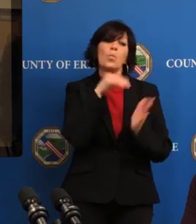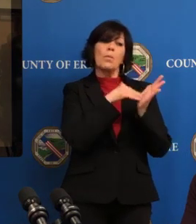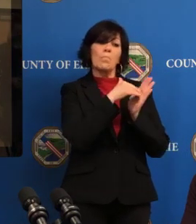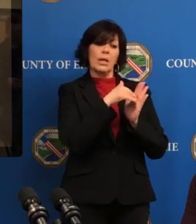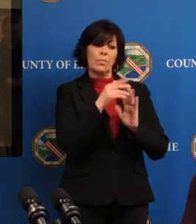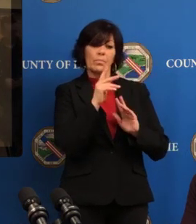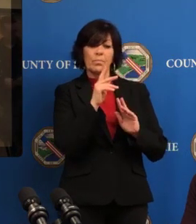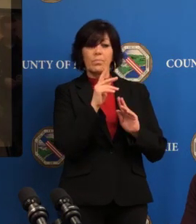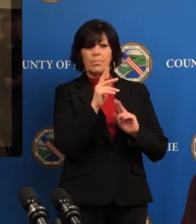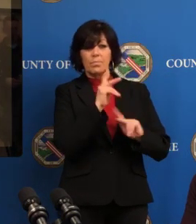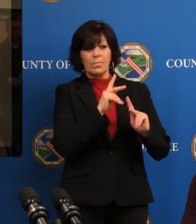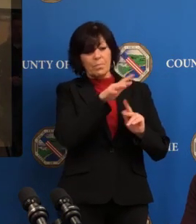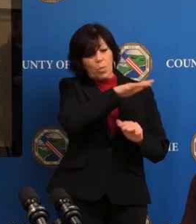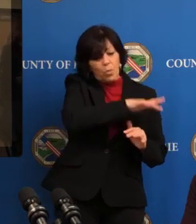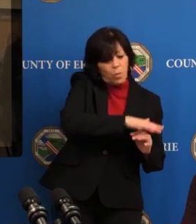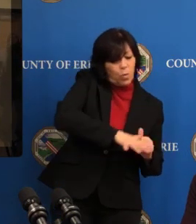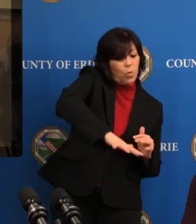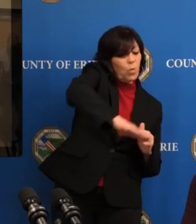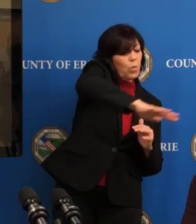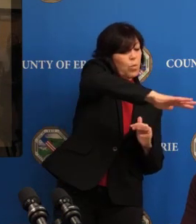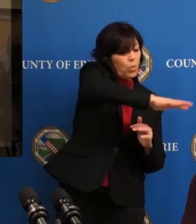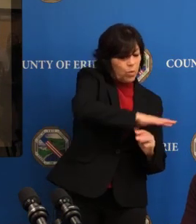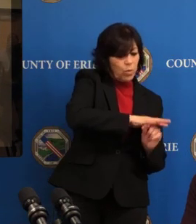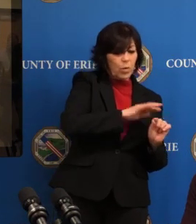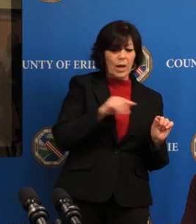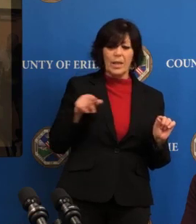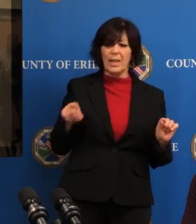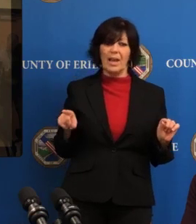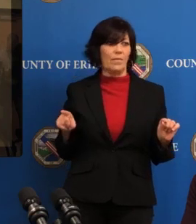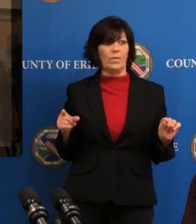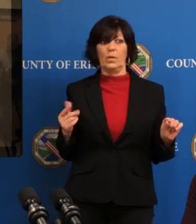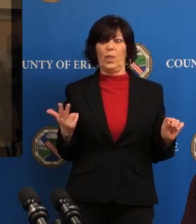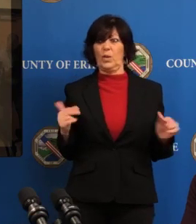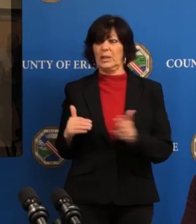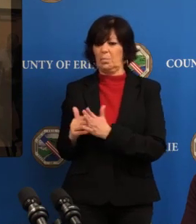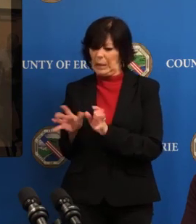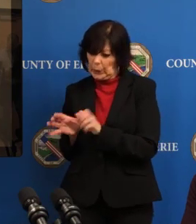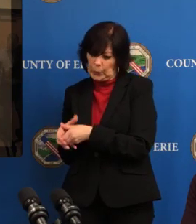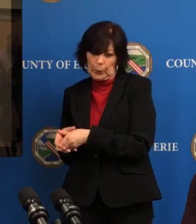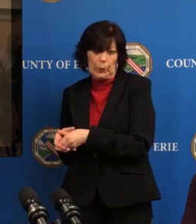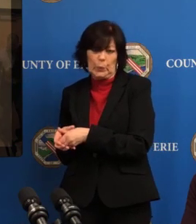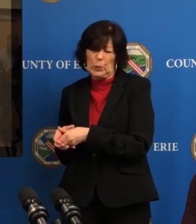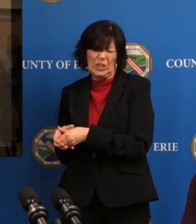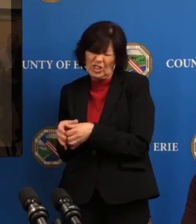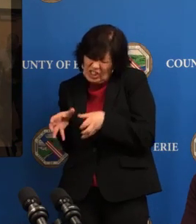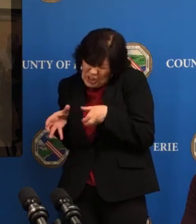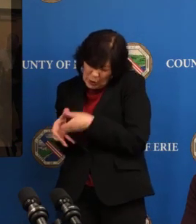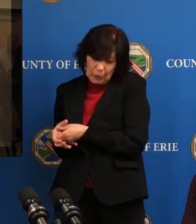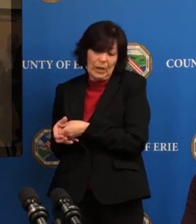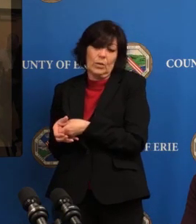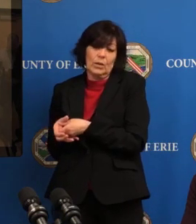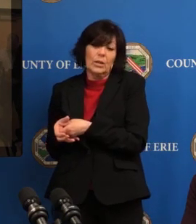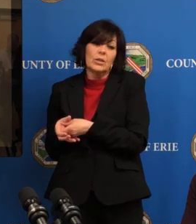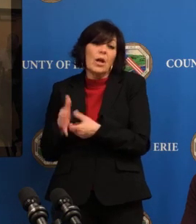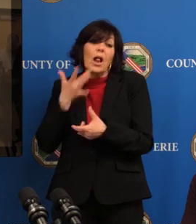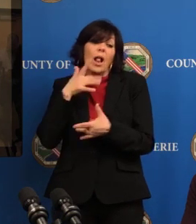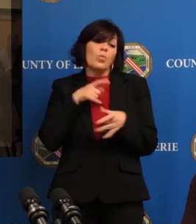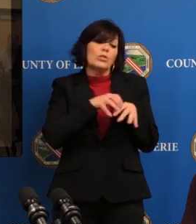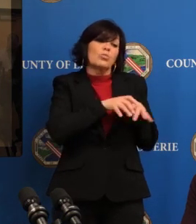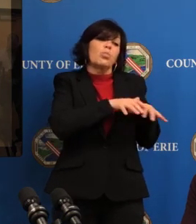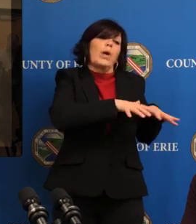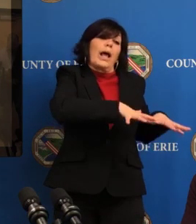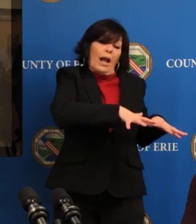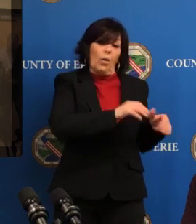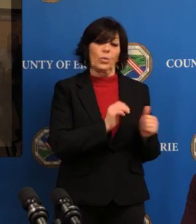over 1,200 square miles of Erie County, and they have, I think, 13 million in just a few square miles because